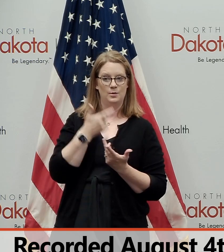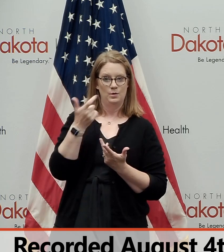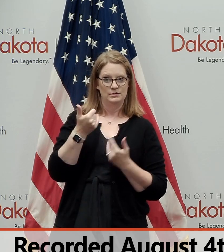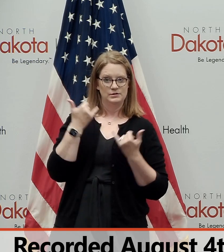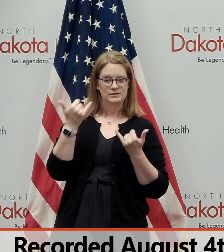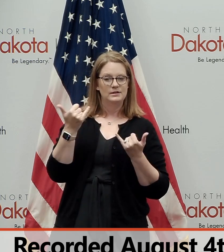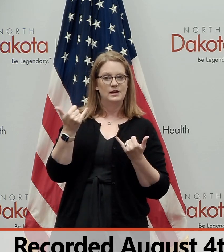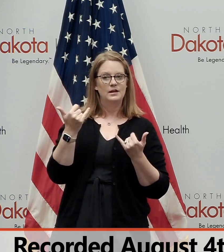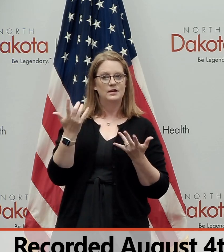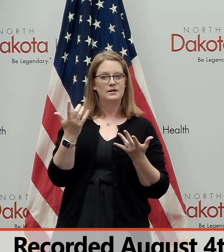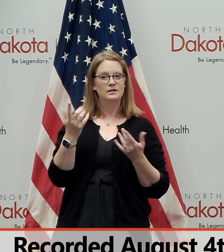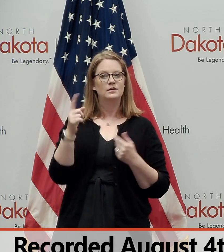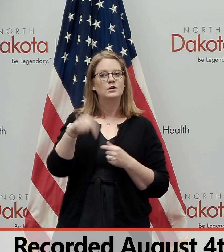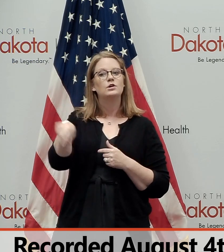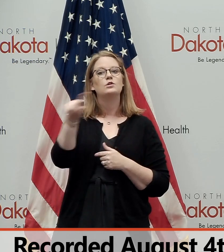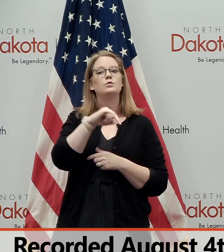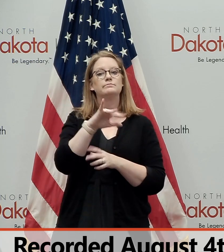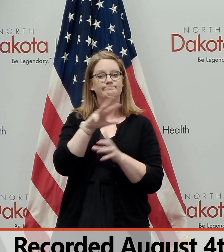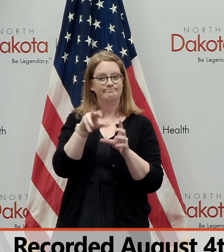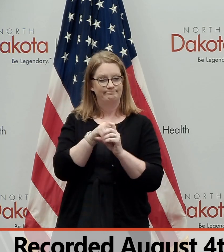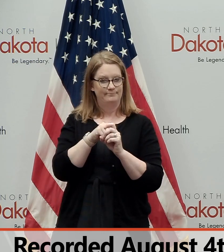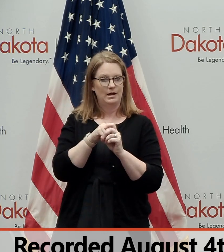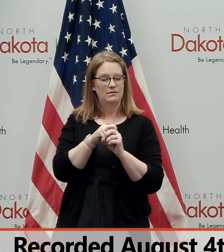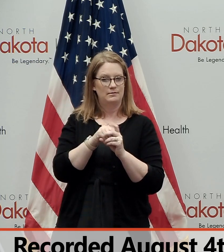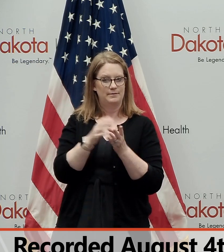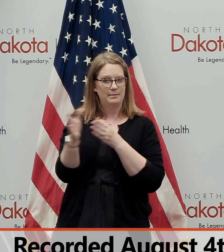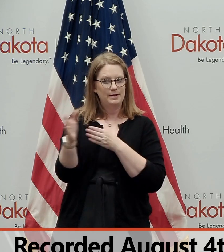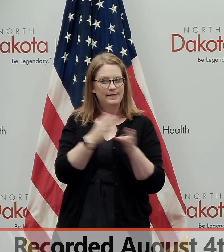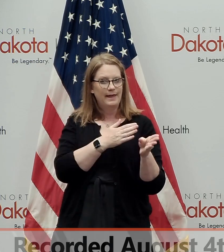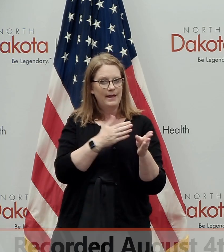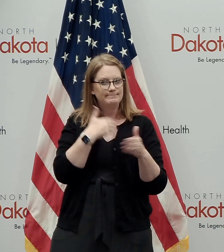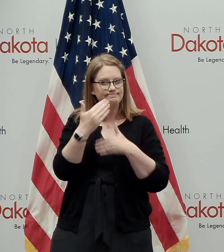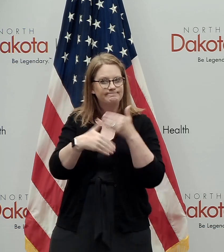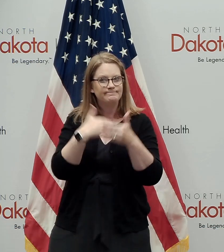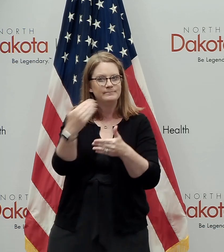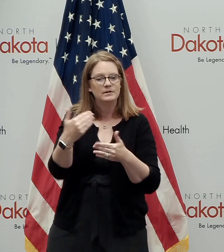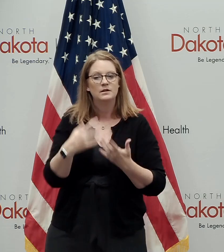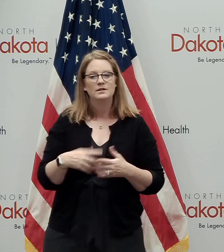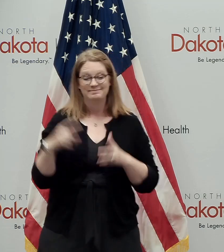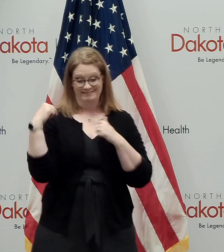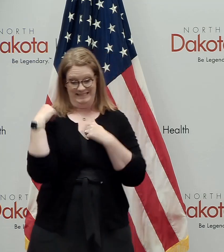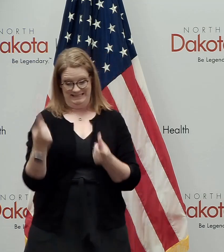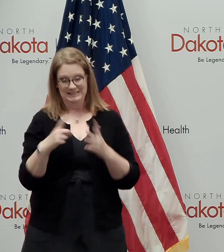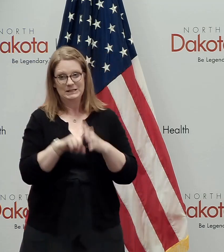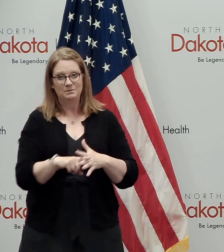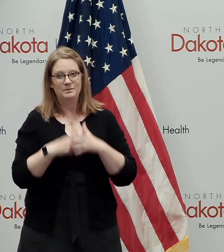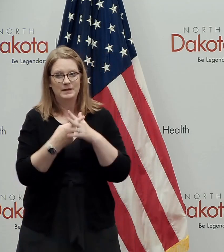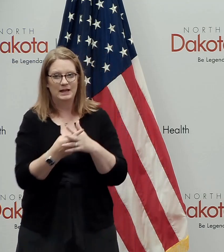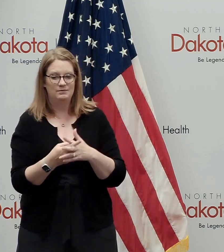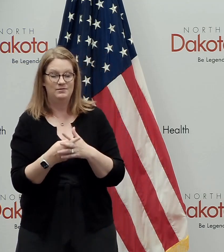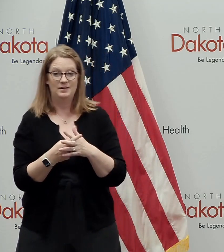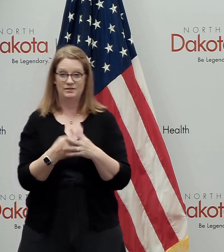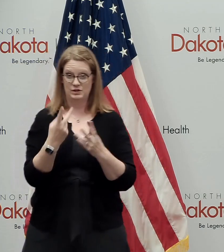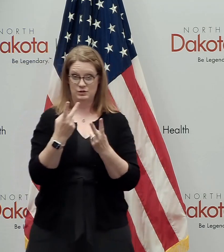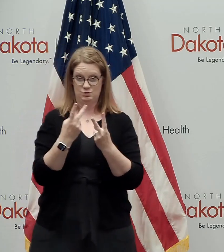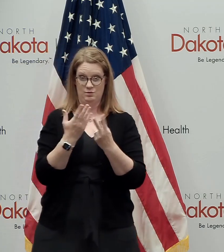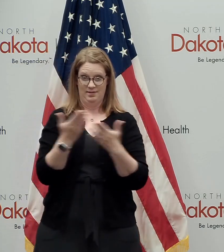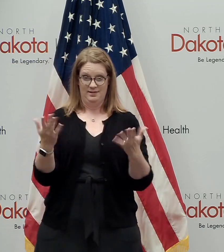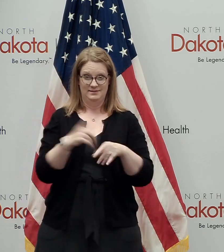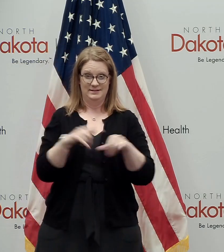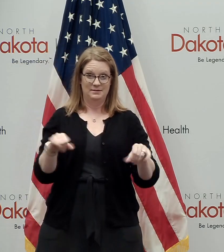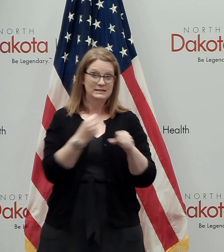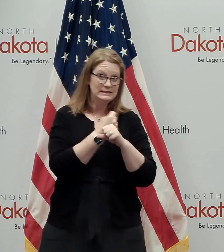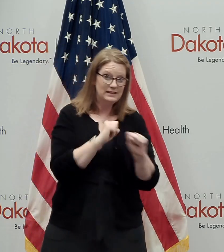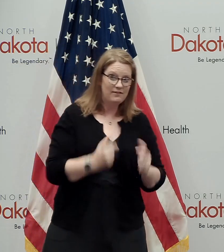today, you're part of our path forward. We've talked from the beginning about we've got to do two things simultaneously, and that's